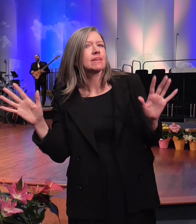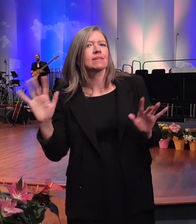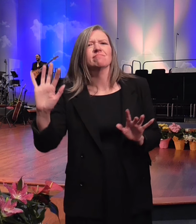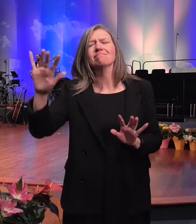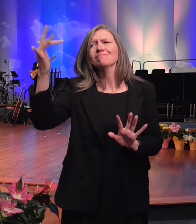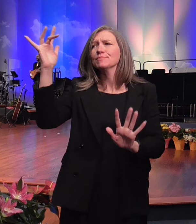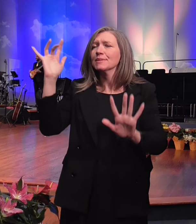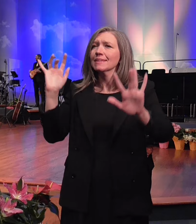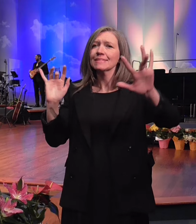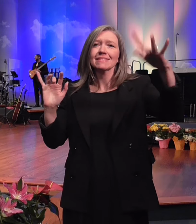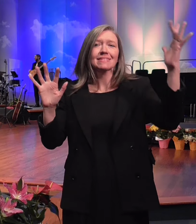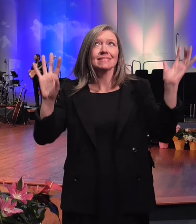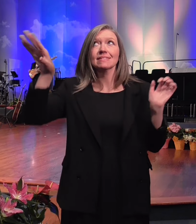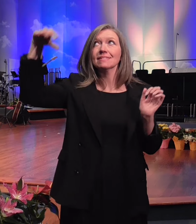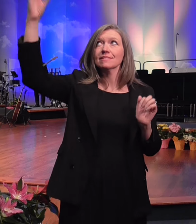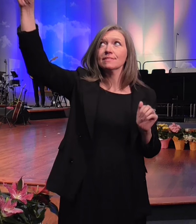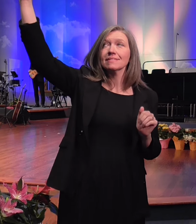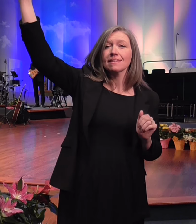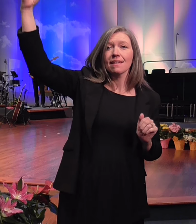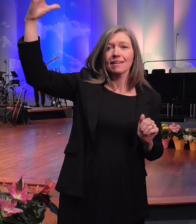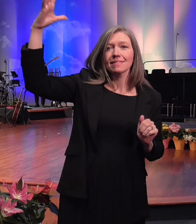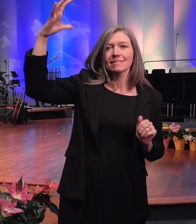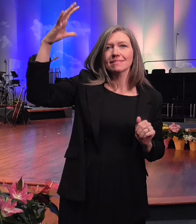bright, bright, bright,